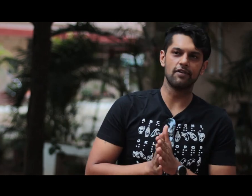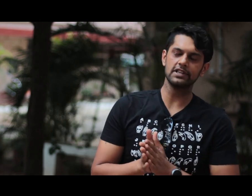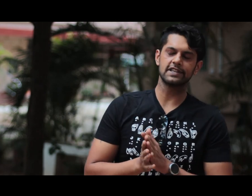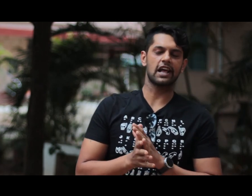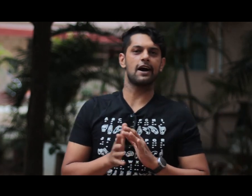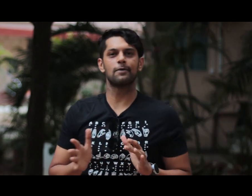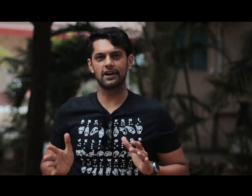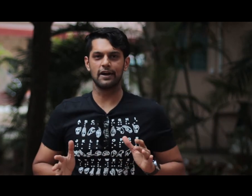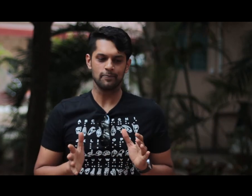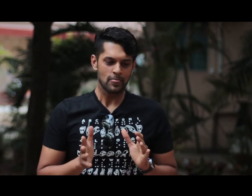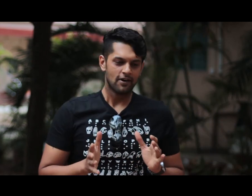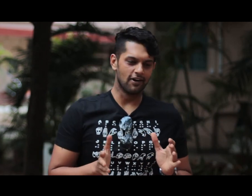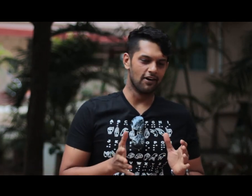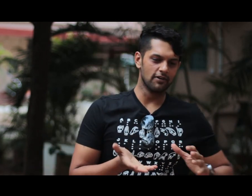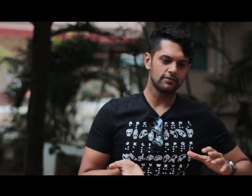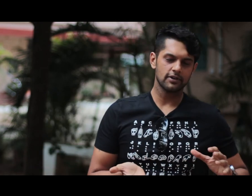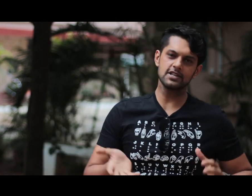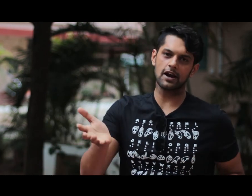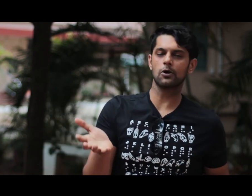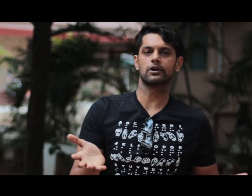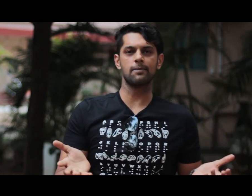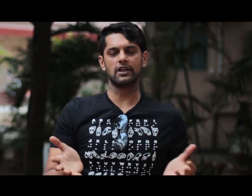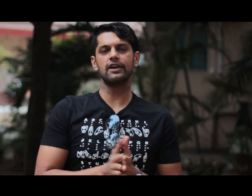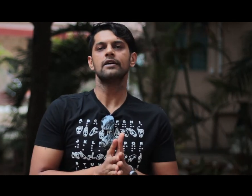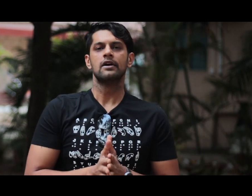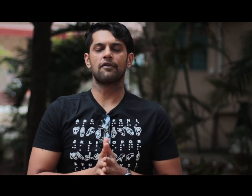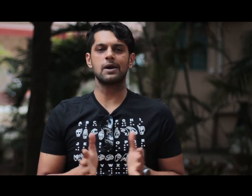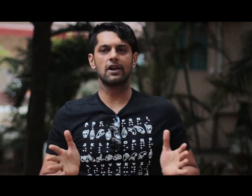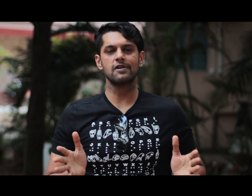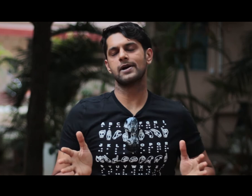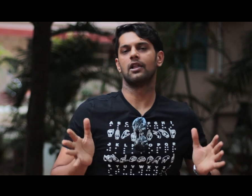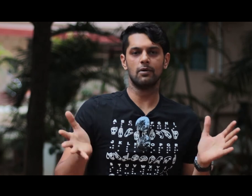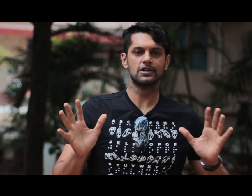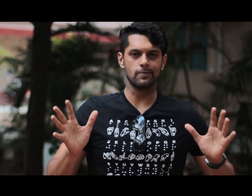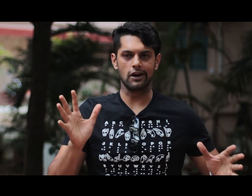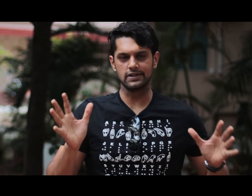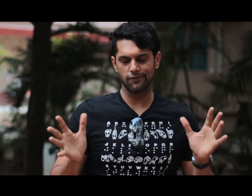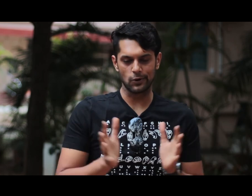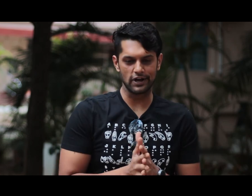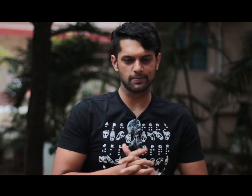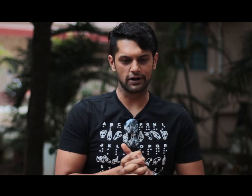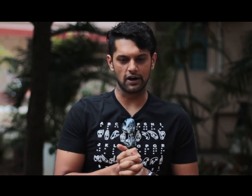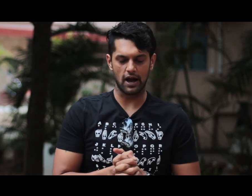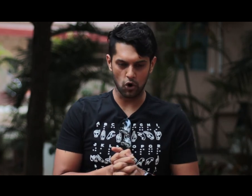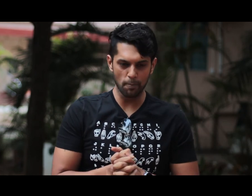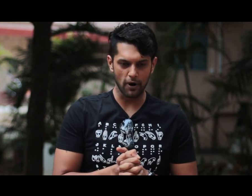one, sikkapatte, easy aga yelkondra try maadidini. I've tried my level best to make it easy for you guys, but I hope